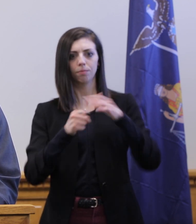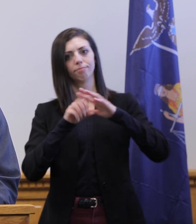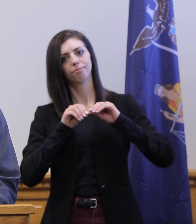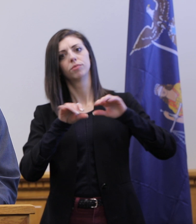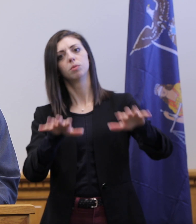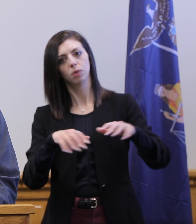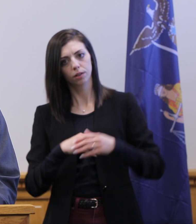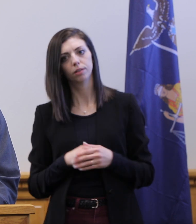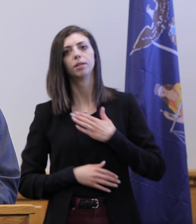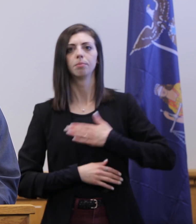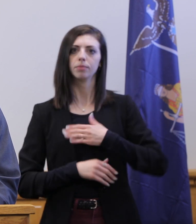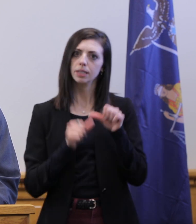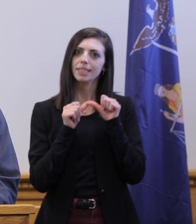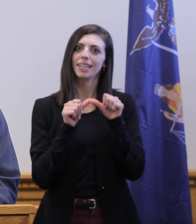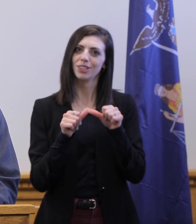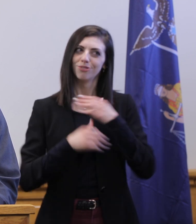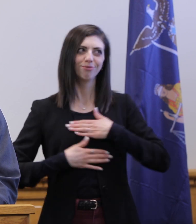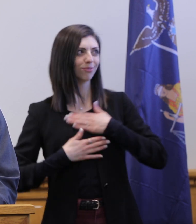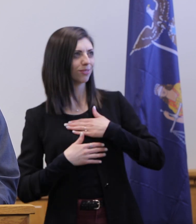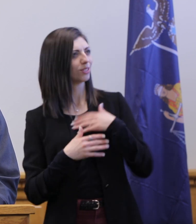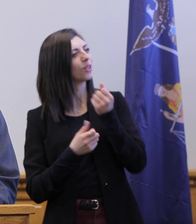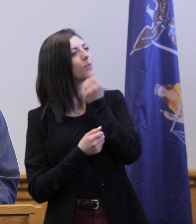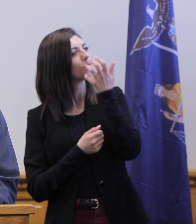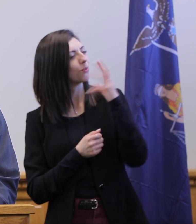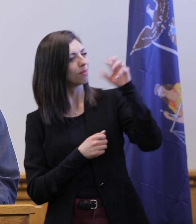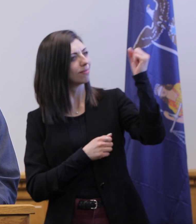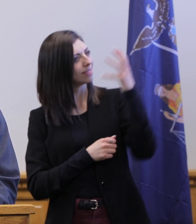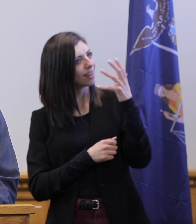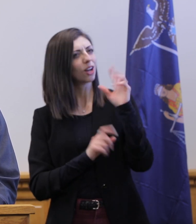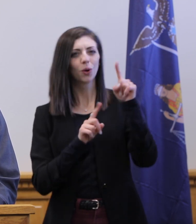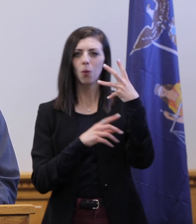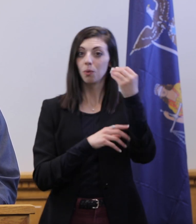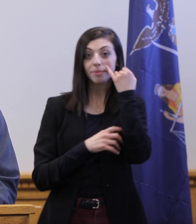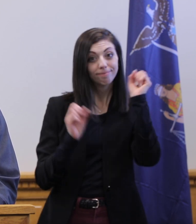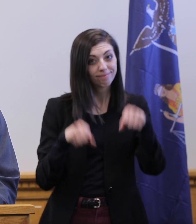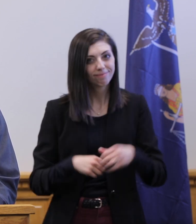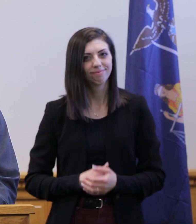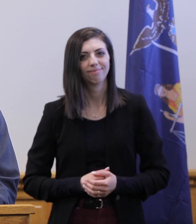Continue to be vigilant and enjoy the warm sunshine and spend some time outdoors if you can.